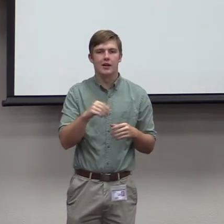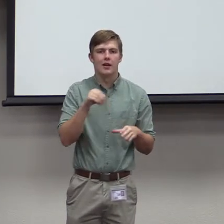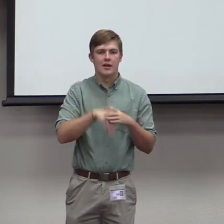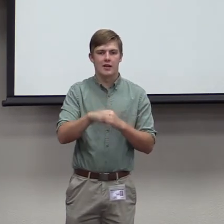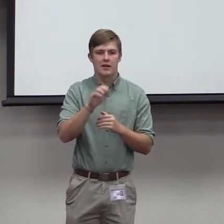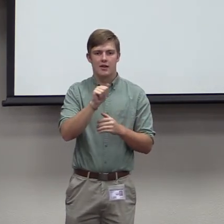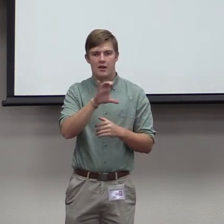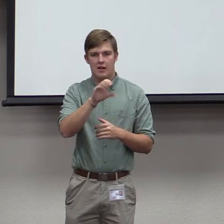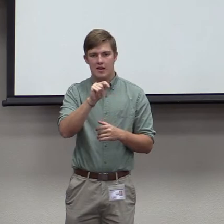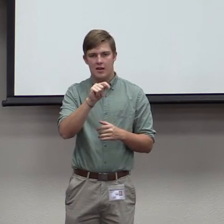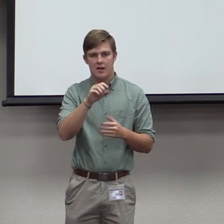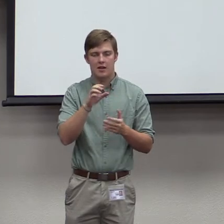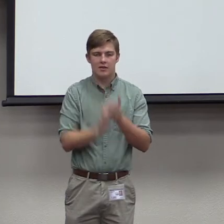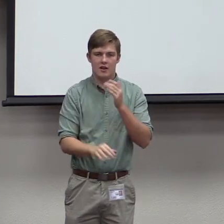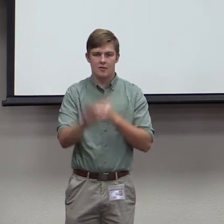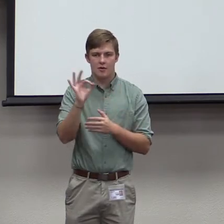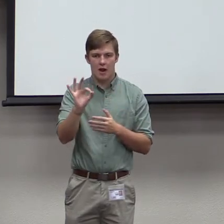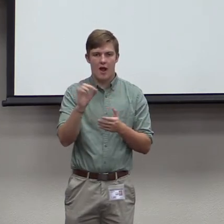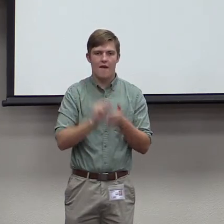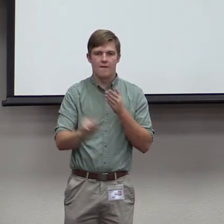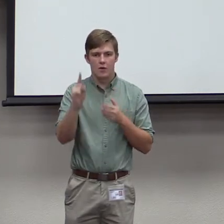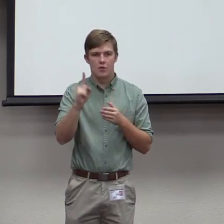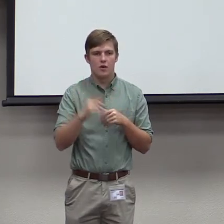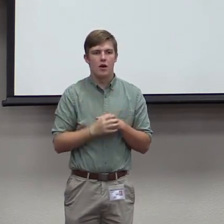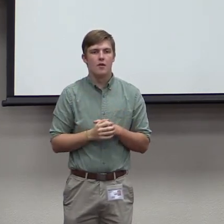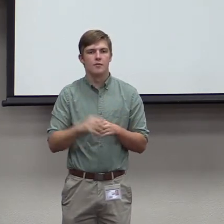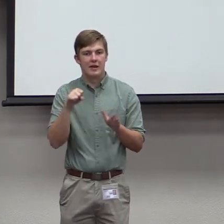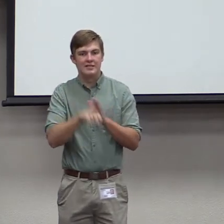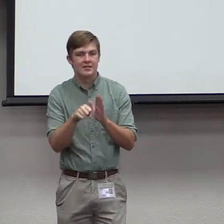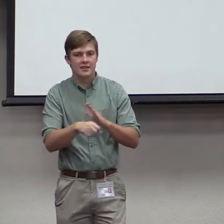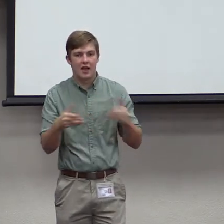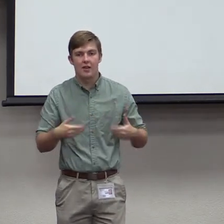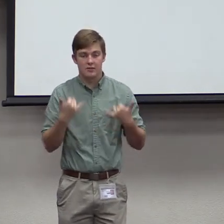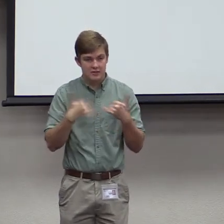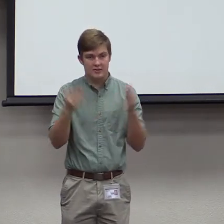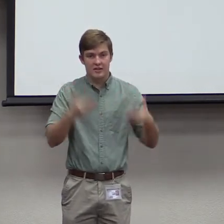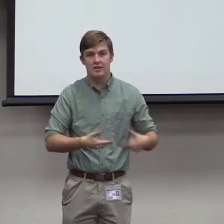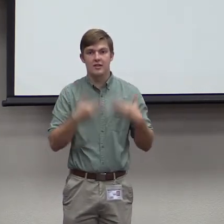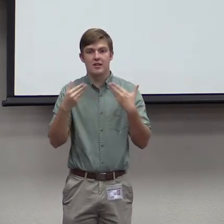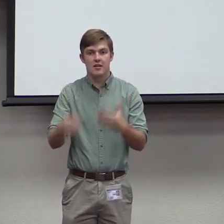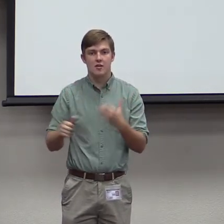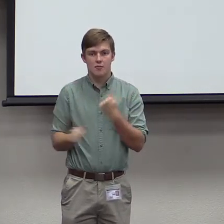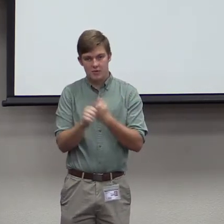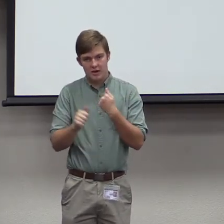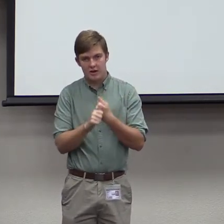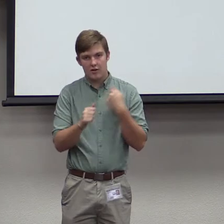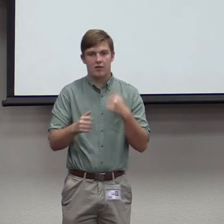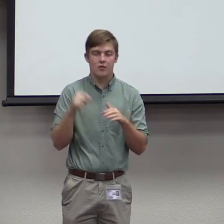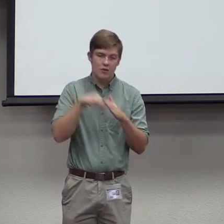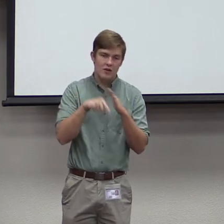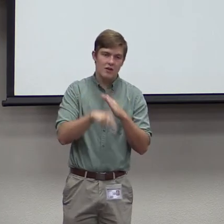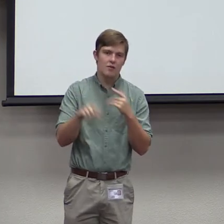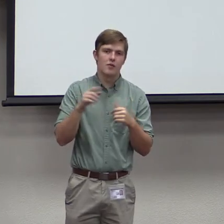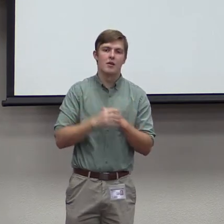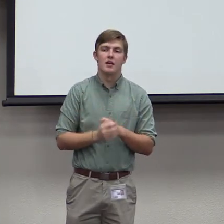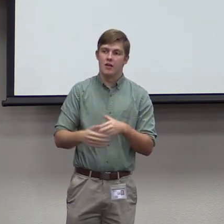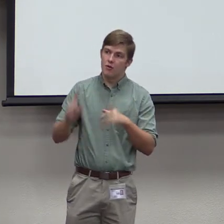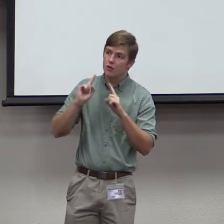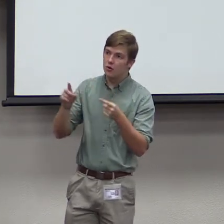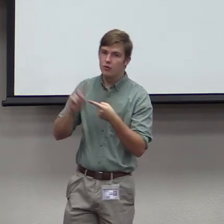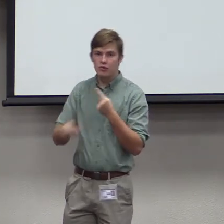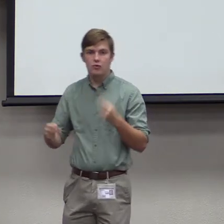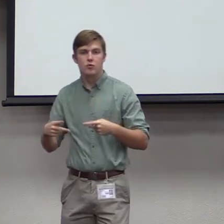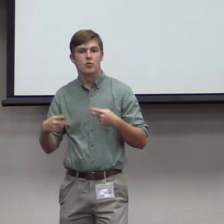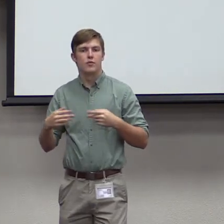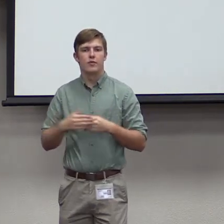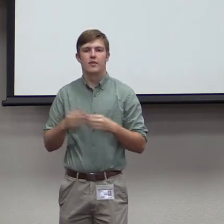verse 1. But Saul, still breathing threats and murder against the disciples of the Lord, went to the high priest and asked him for letters to the synagogues